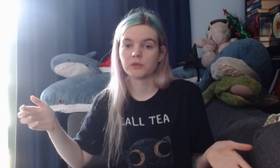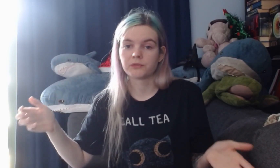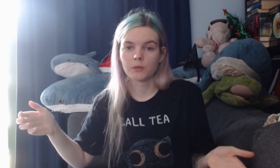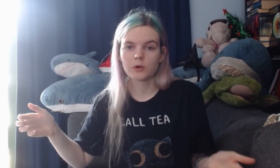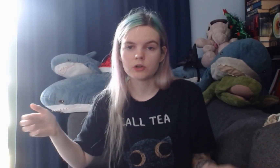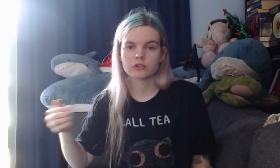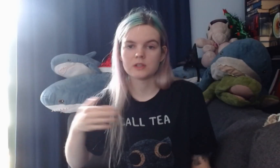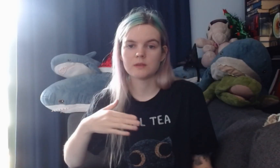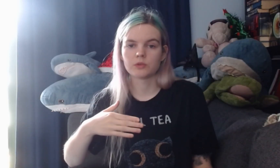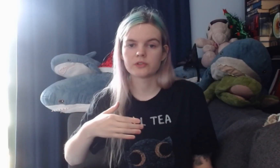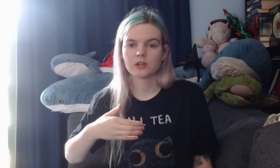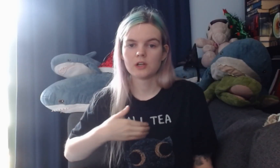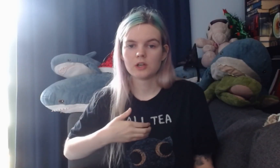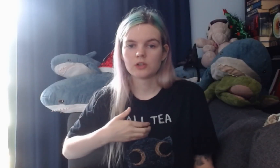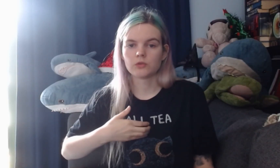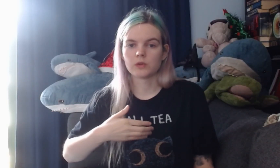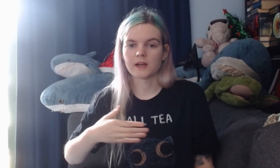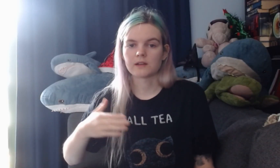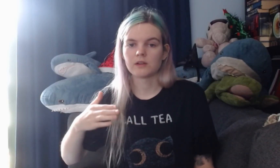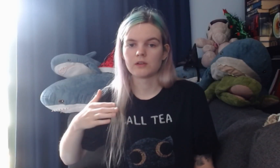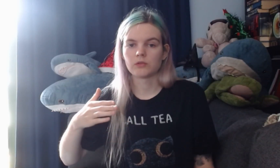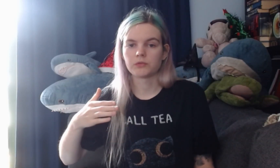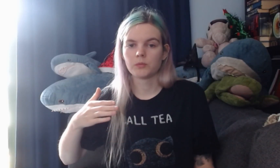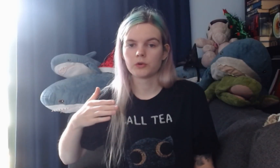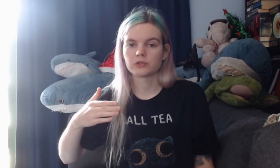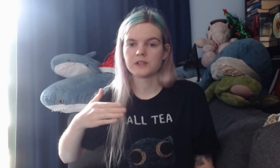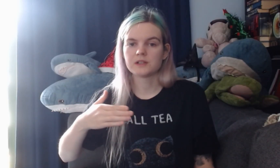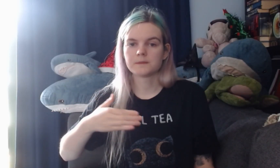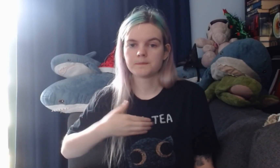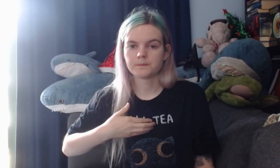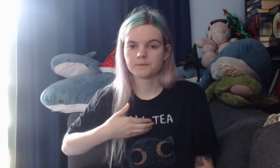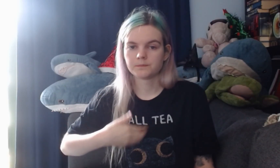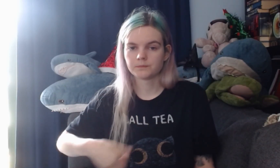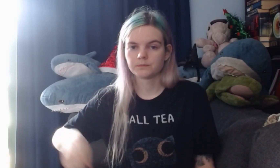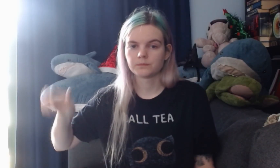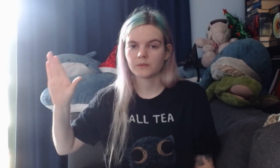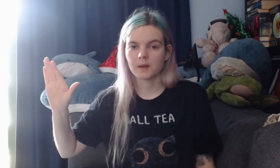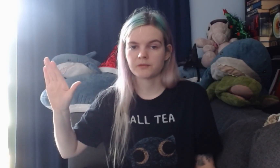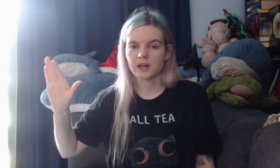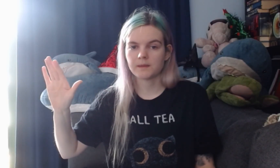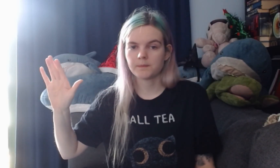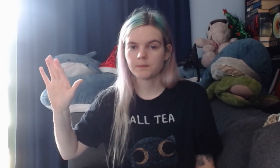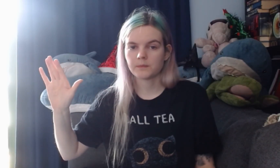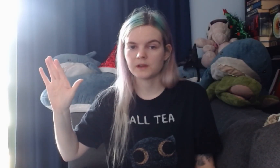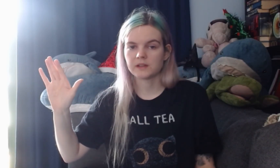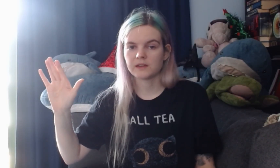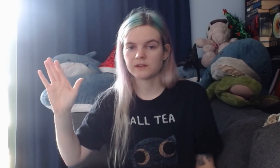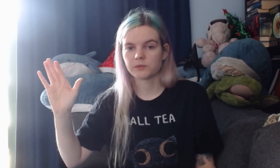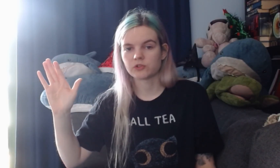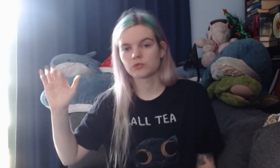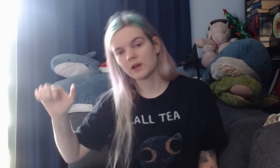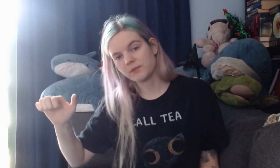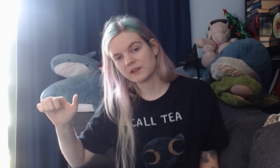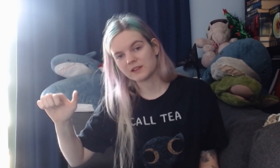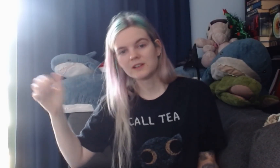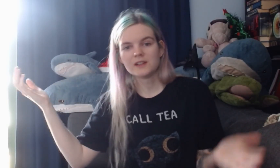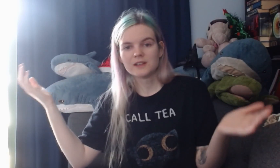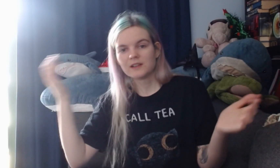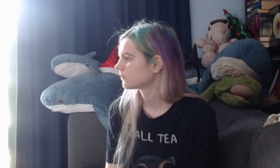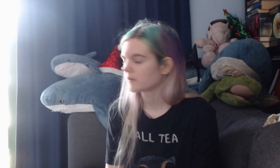full motion, he would do like the full motion here, I'm fine, and then he switched to I'm sick.